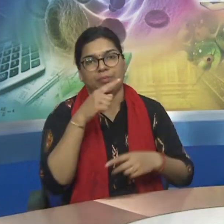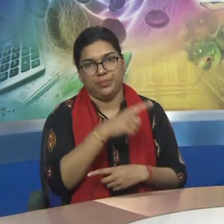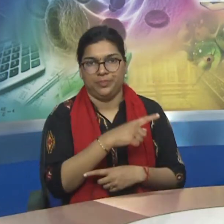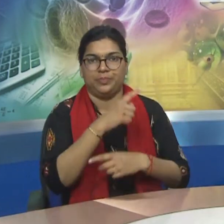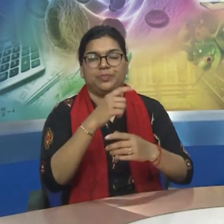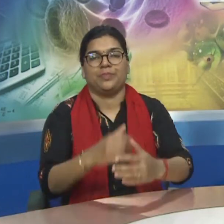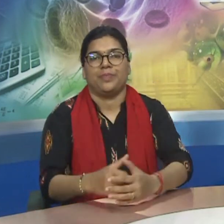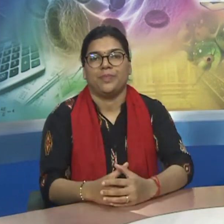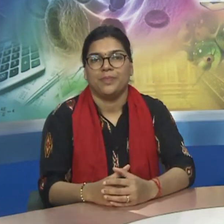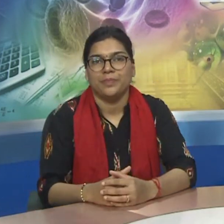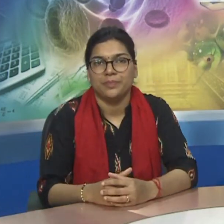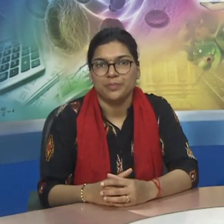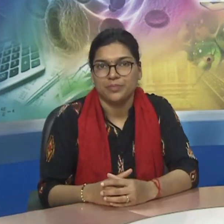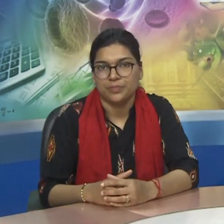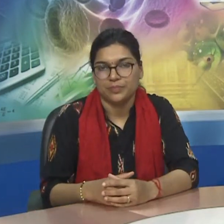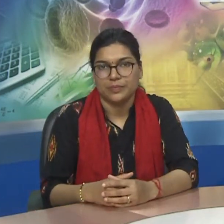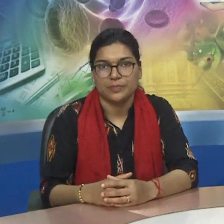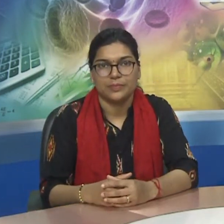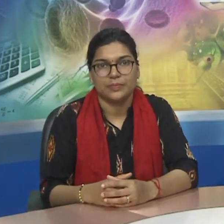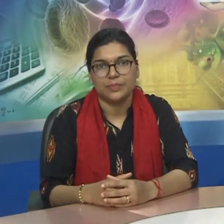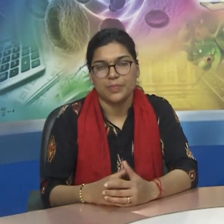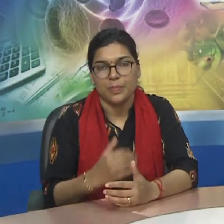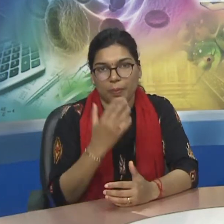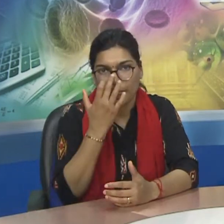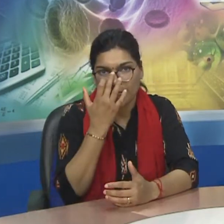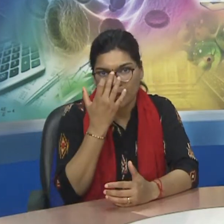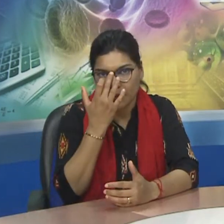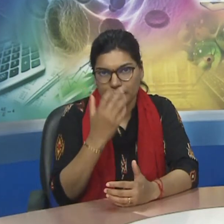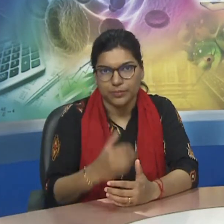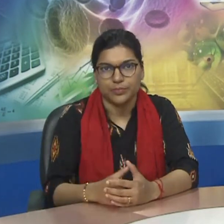by selecting as per your need.